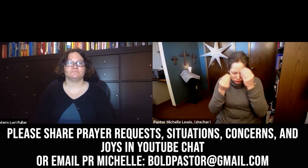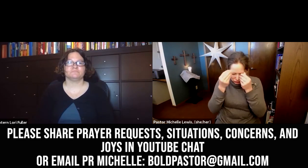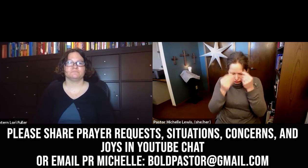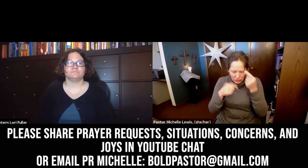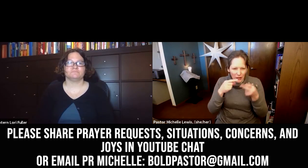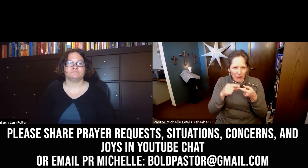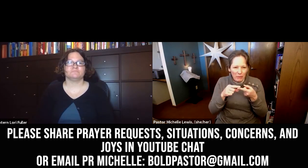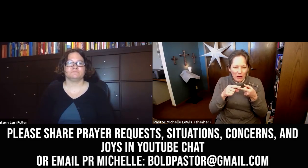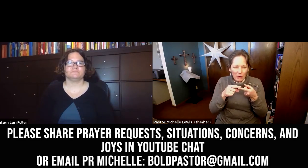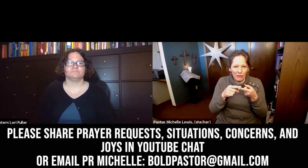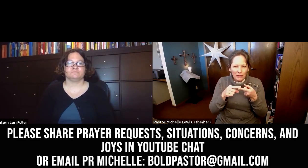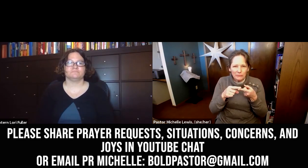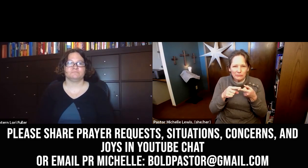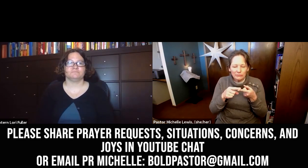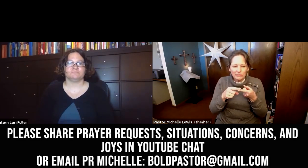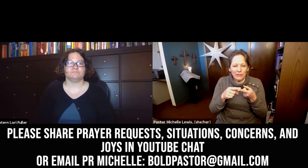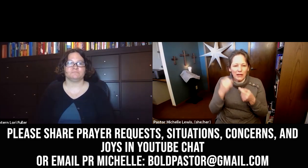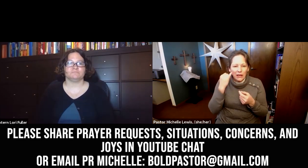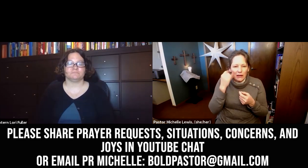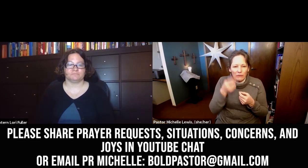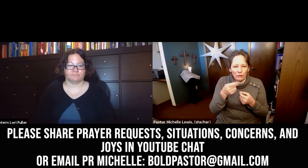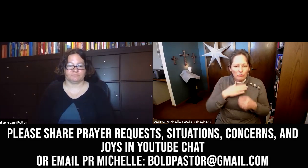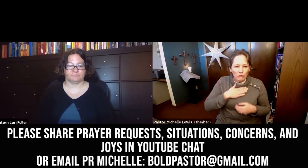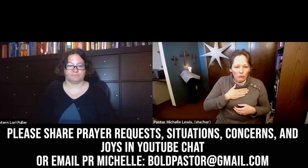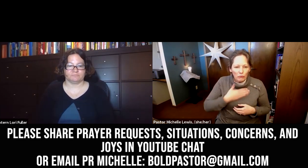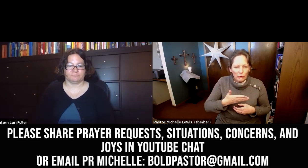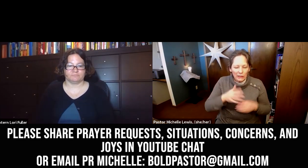So please type your prayer requests